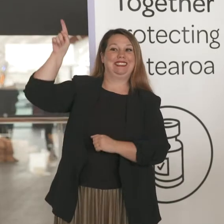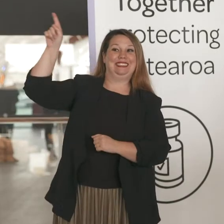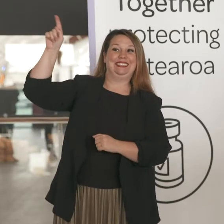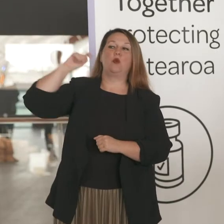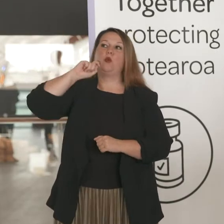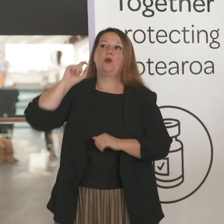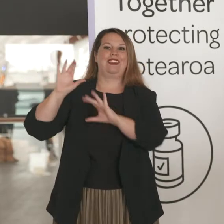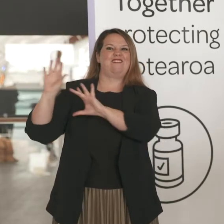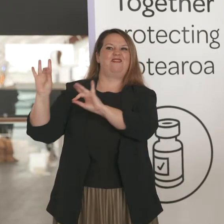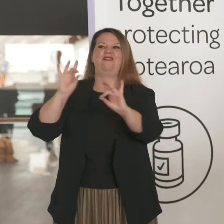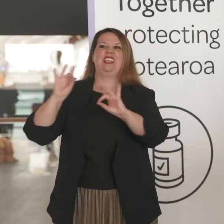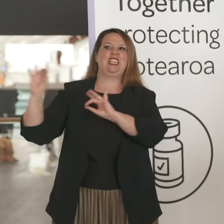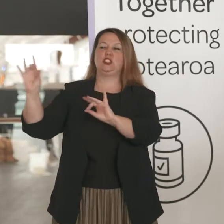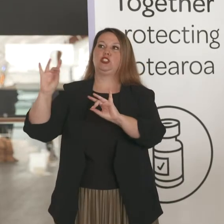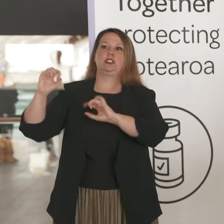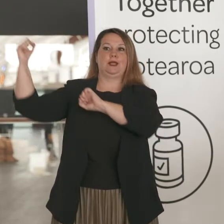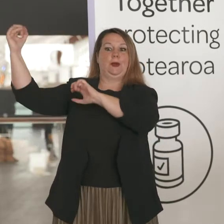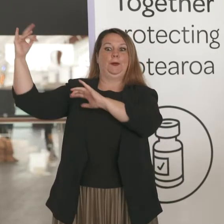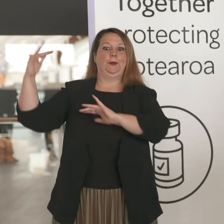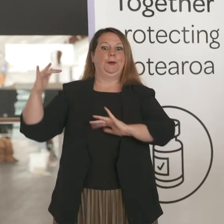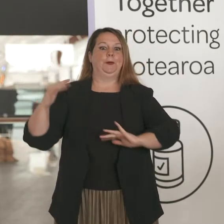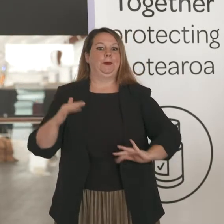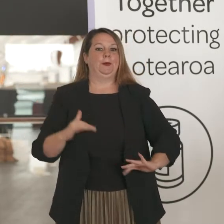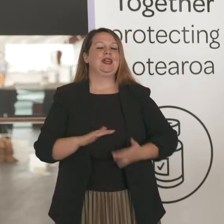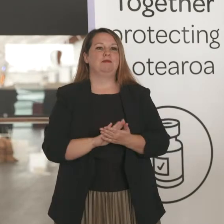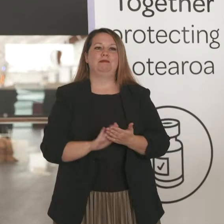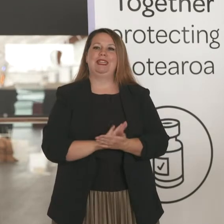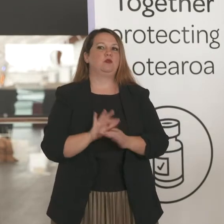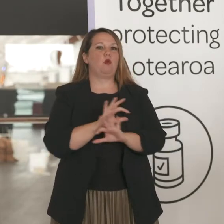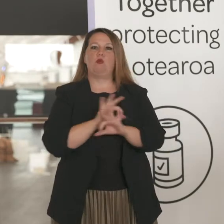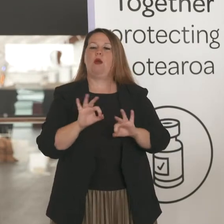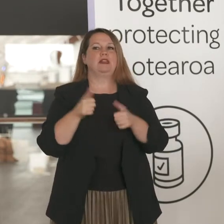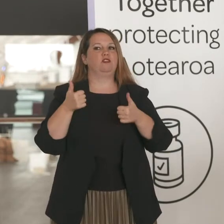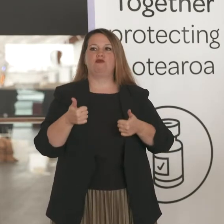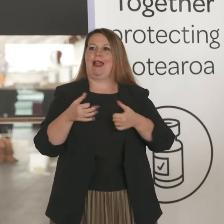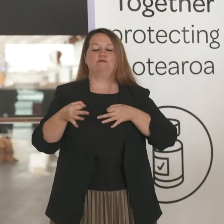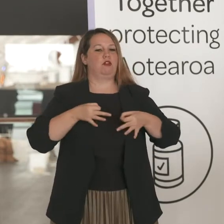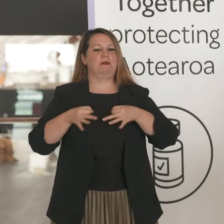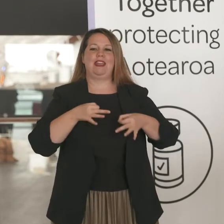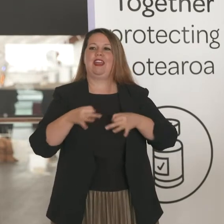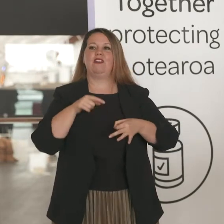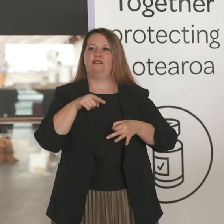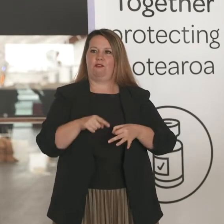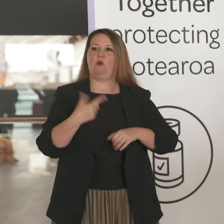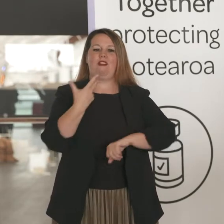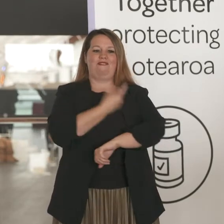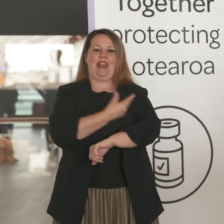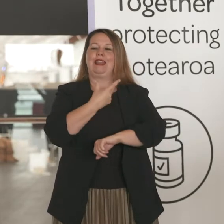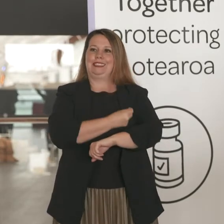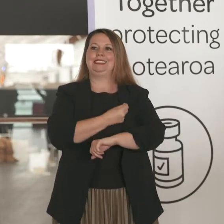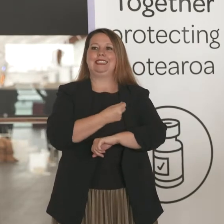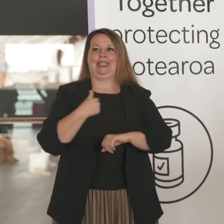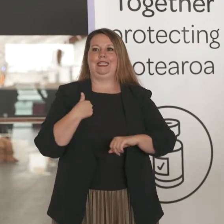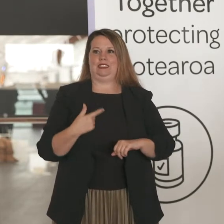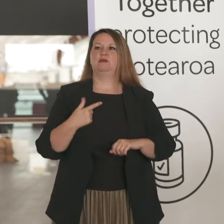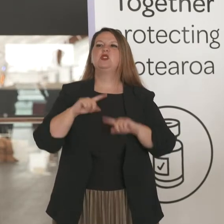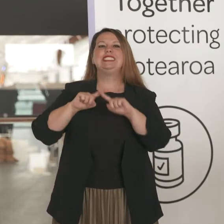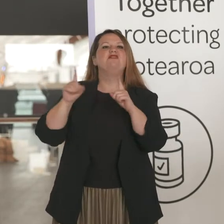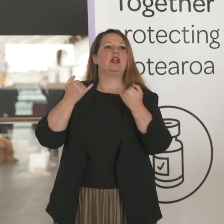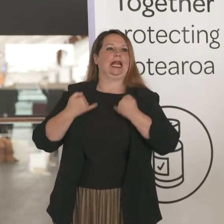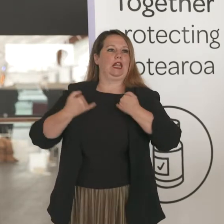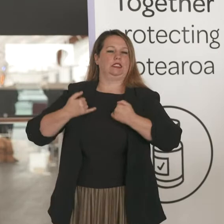ill prepared in terms of our vaccine coverage, which has continued to fall since about 2016. So we're